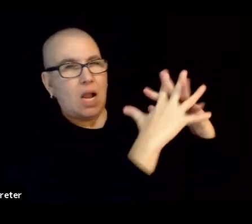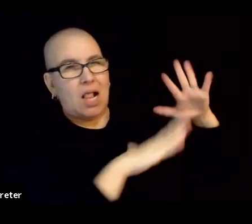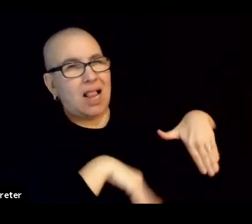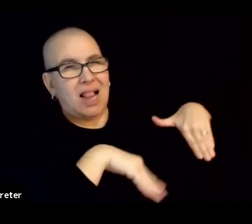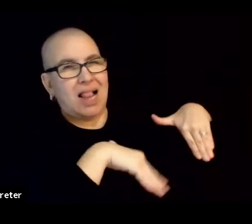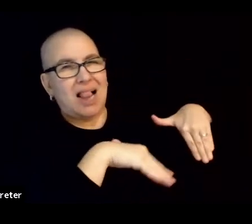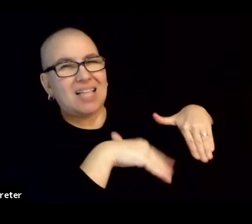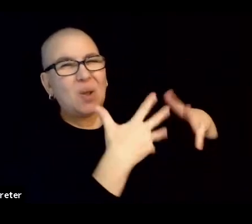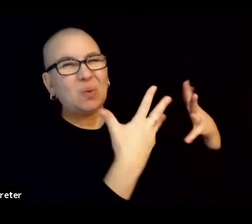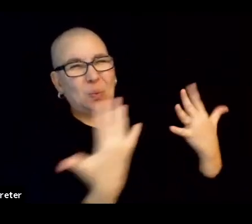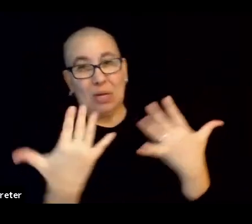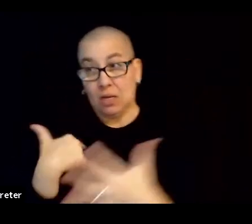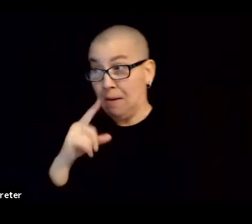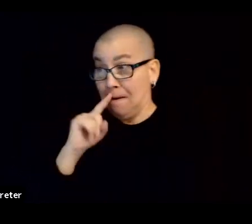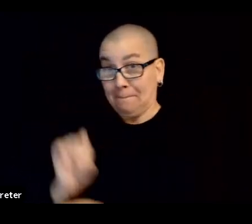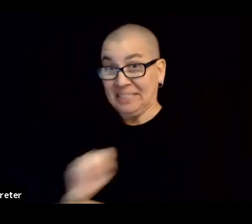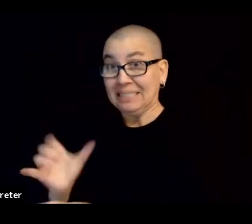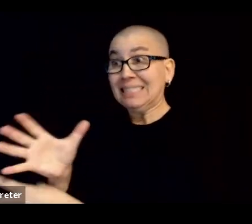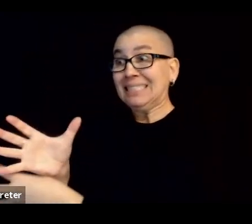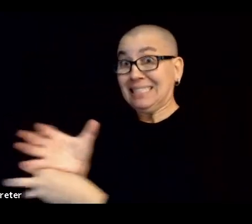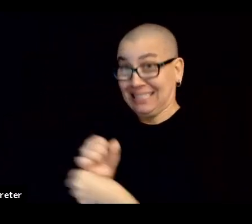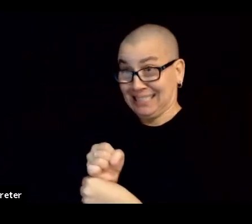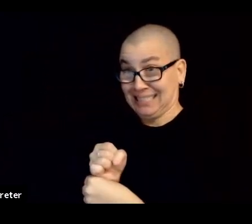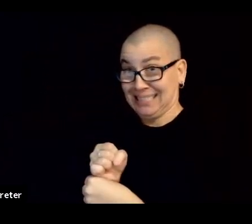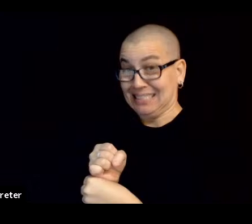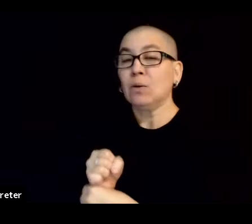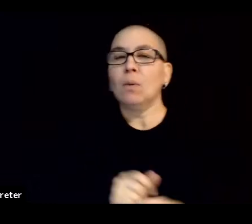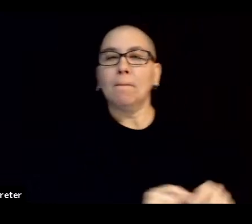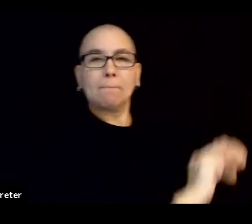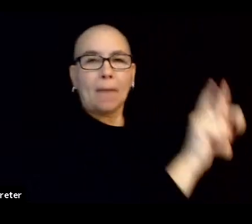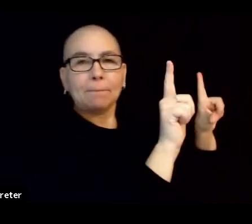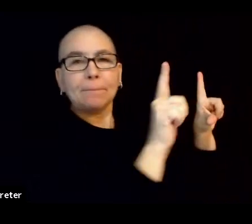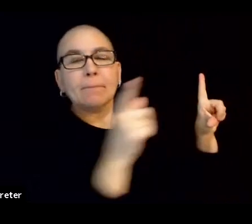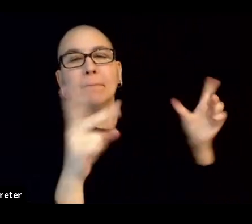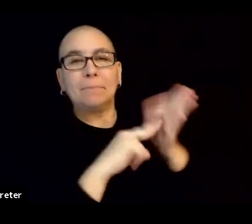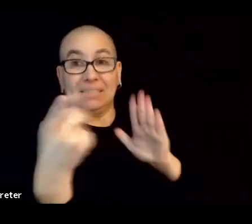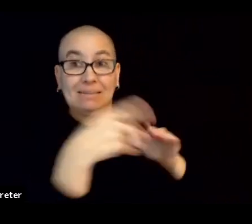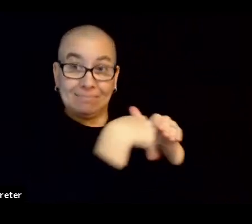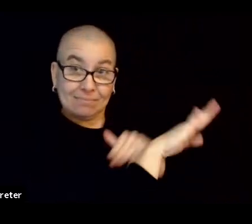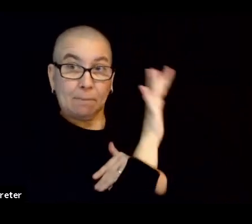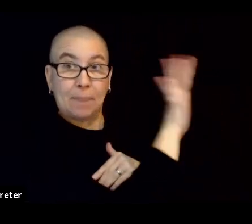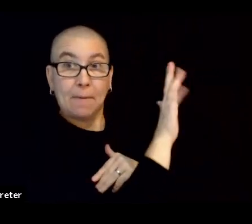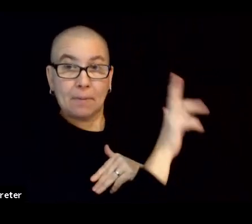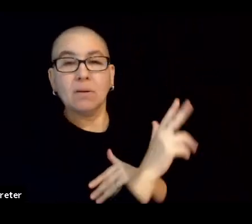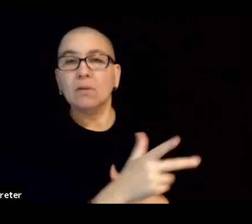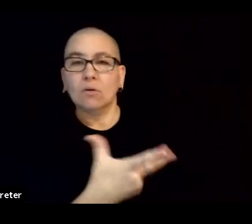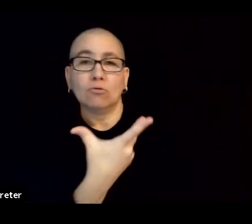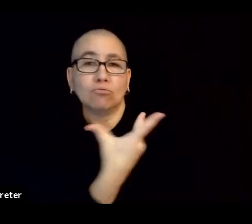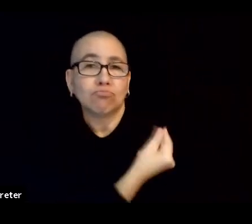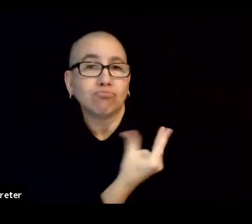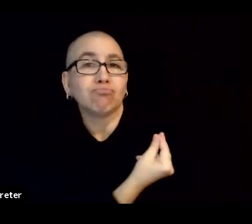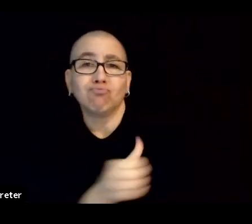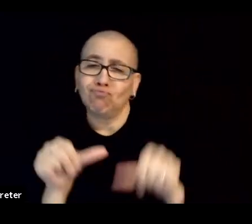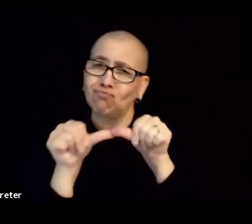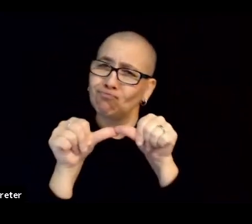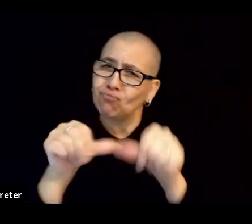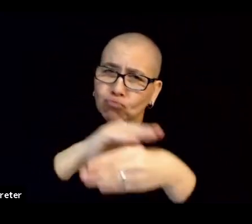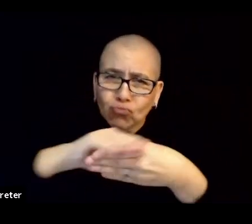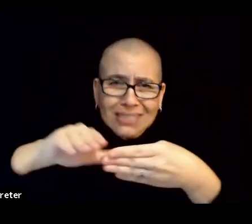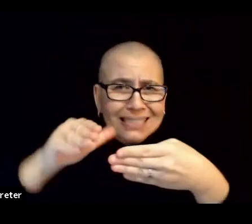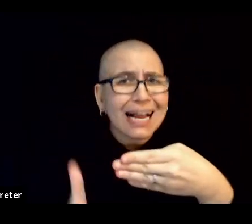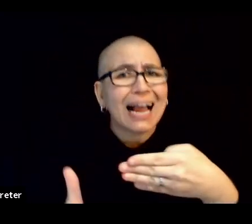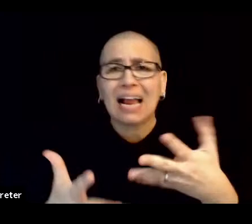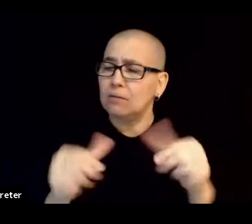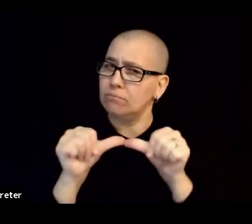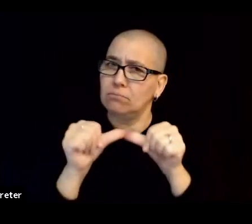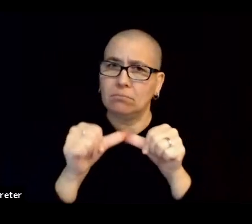these almost full time as much as we can. All of the logistics of staffing these, of the needles that are needed, of